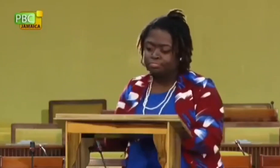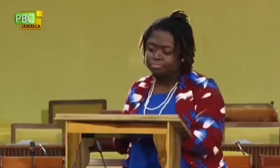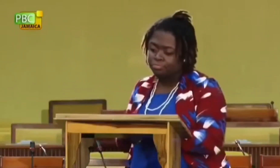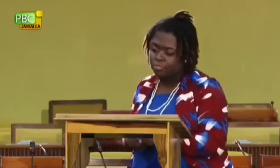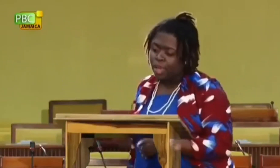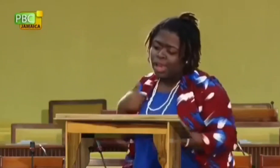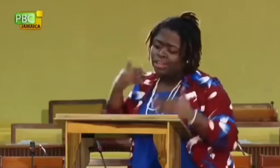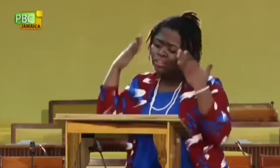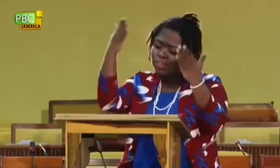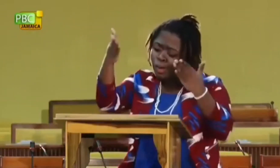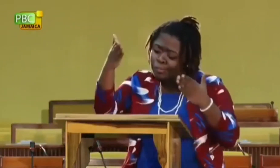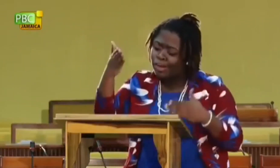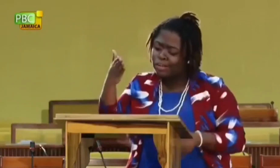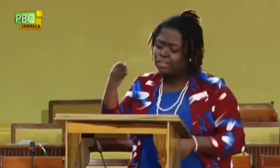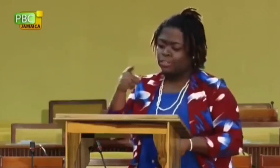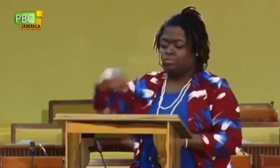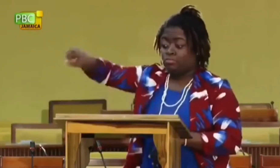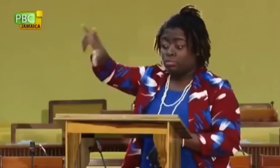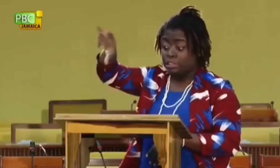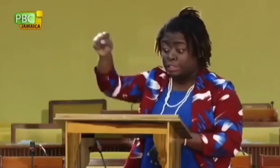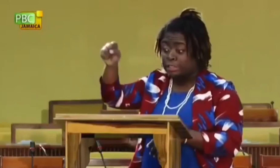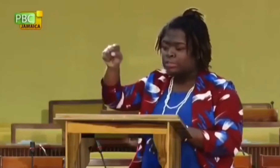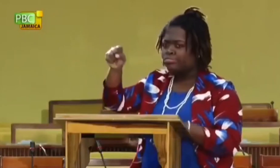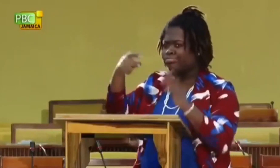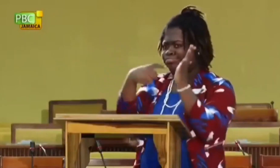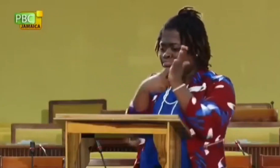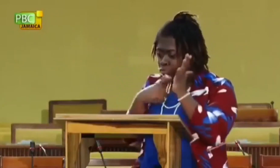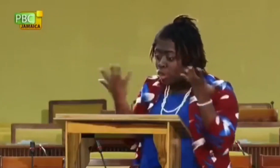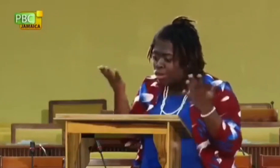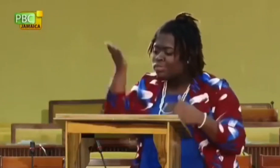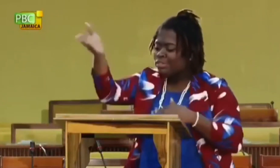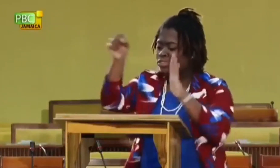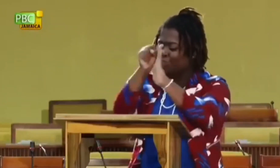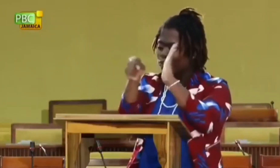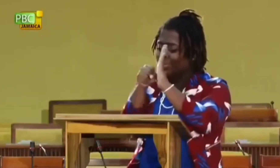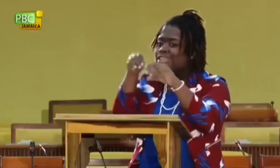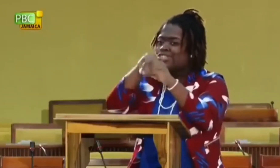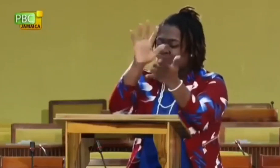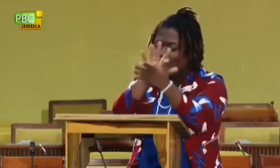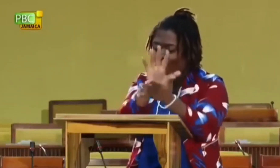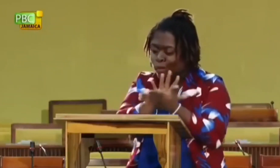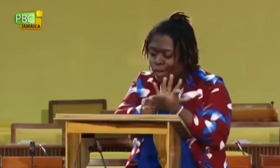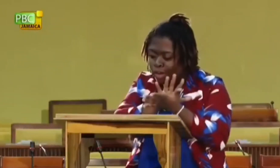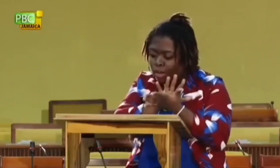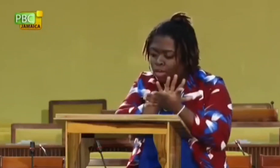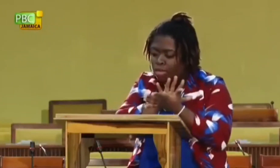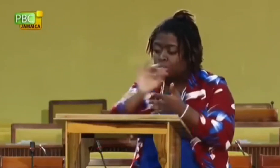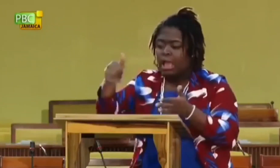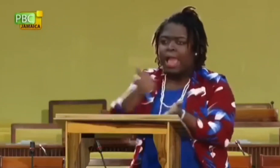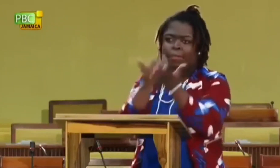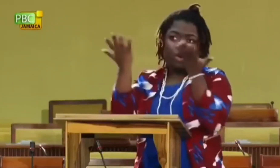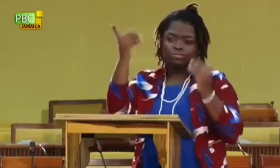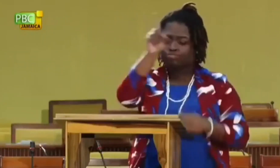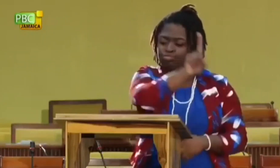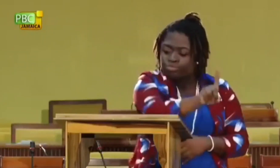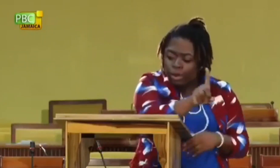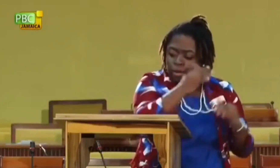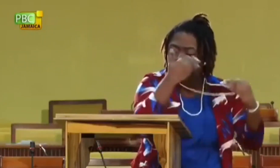Secondly, I propose that we implement the Jamaican Sign Language as a subject in schools